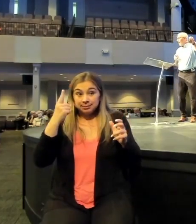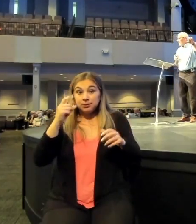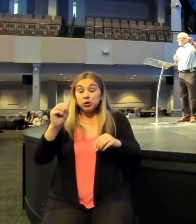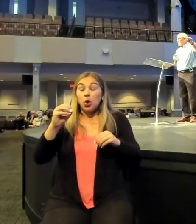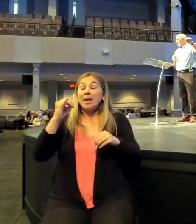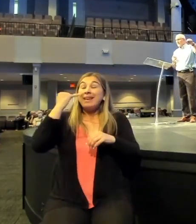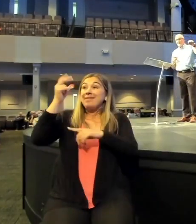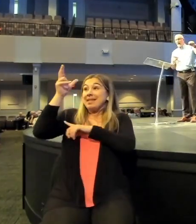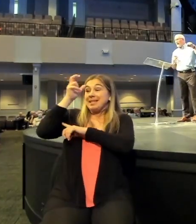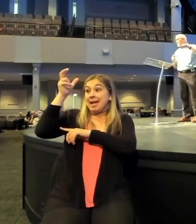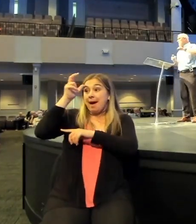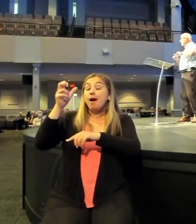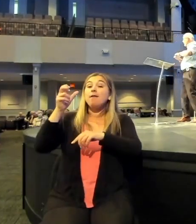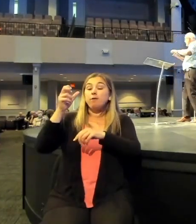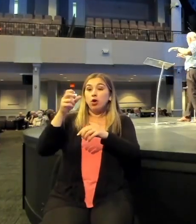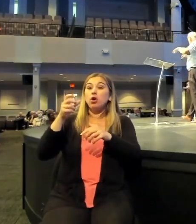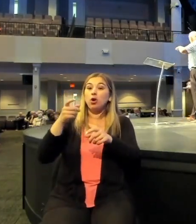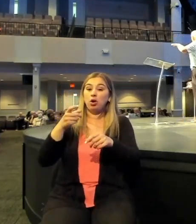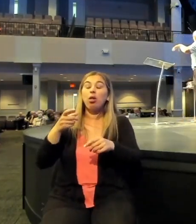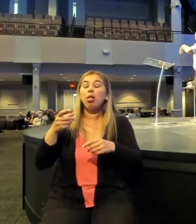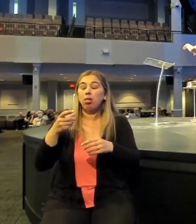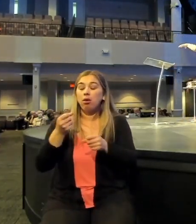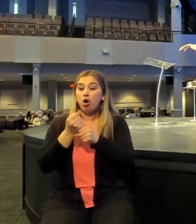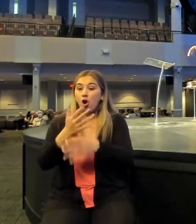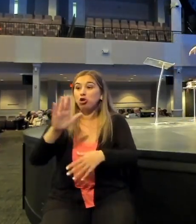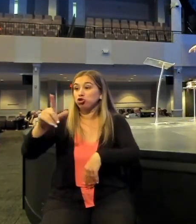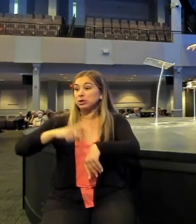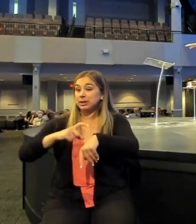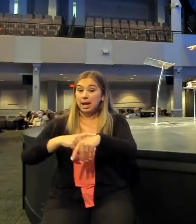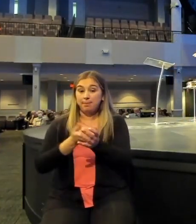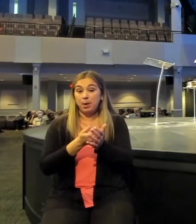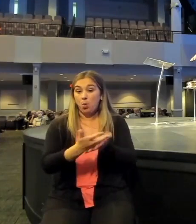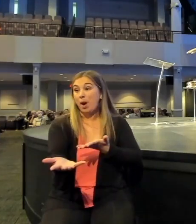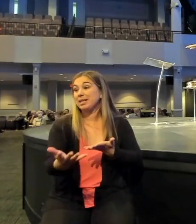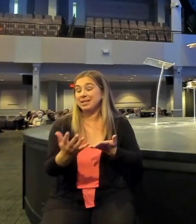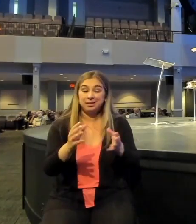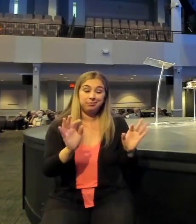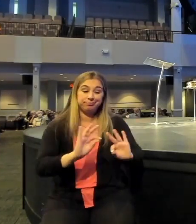can cause your time to be frittered away